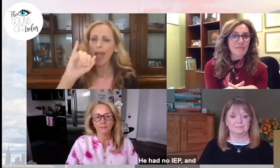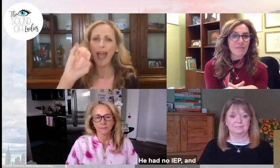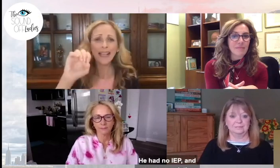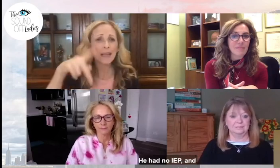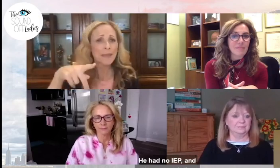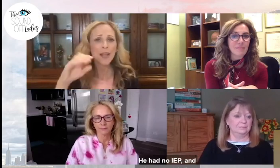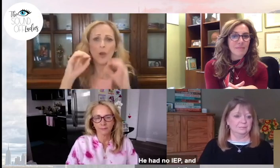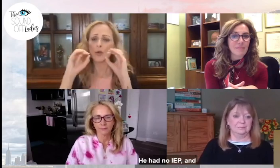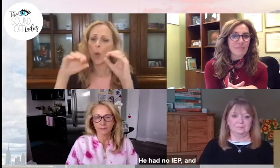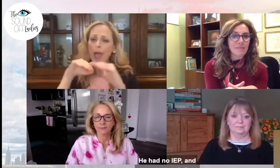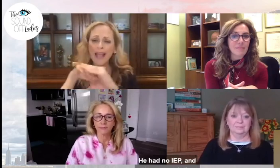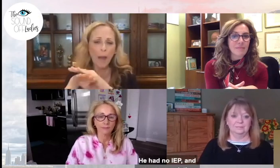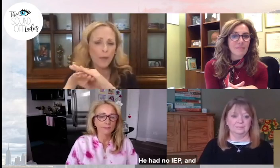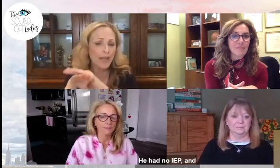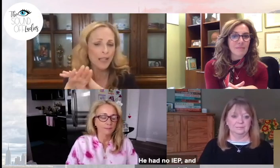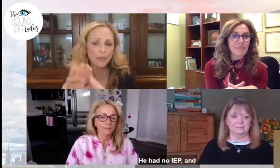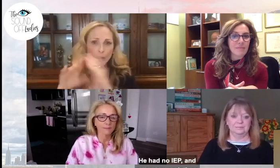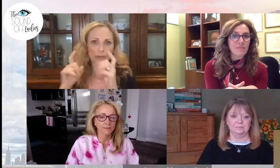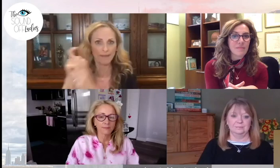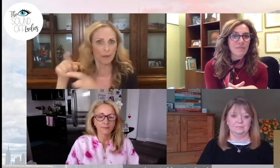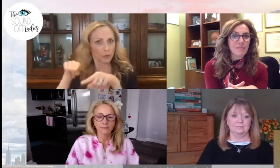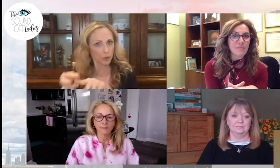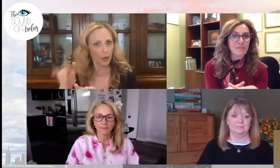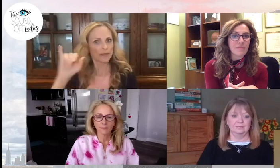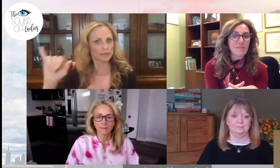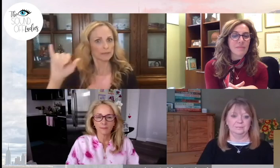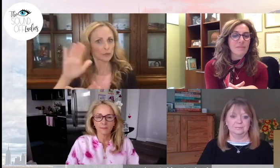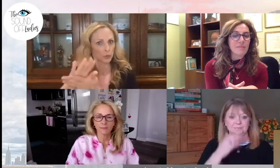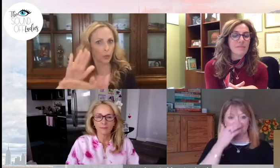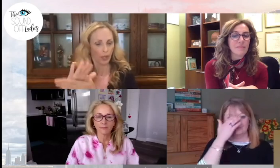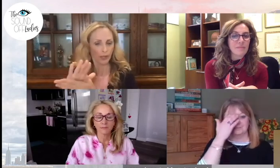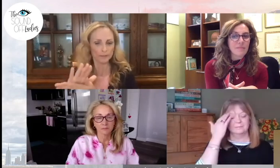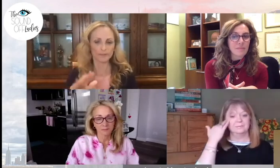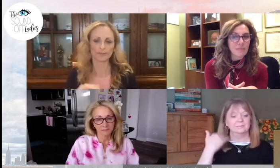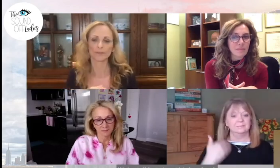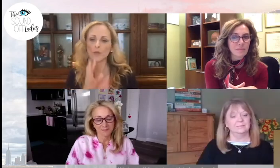administrations deemed him capable without any accommodations or an IEP.